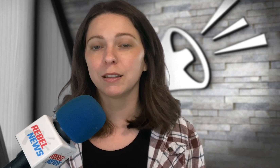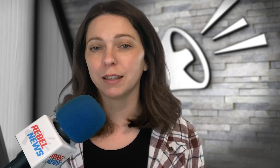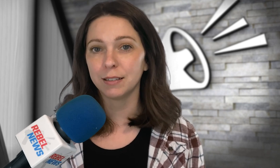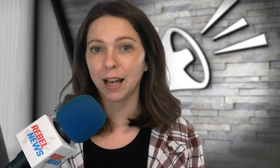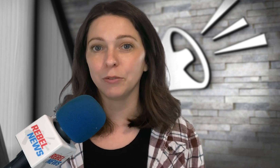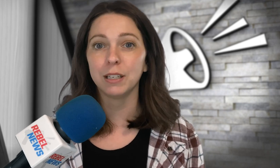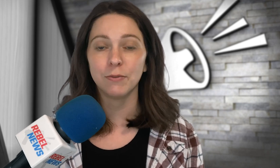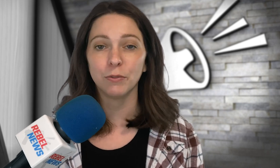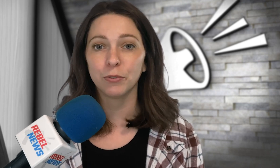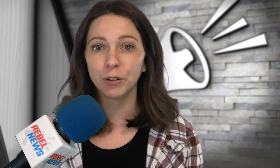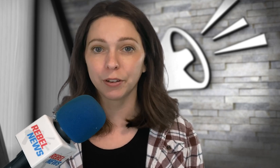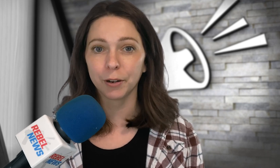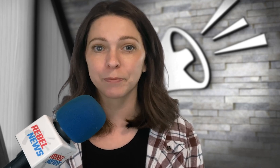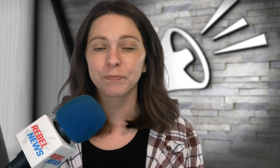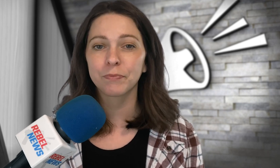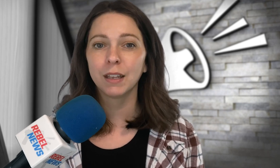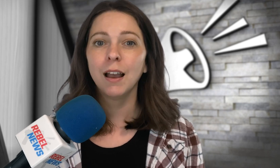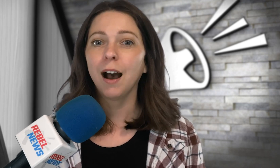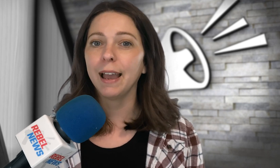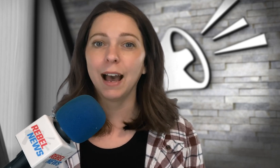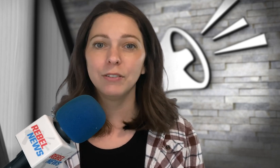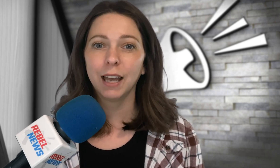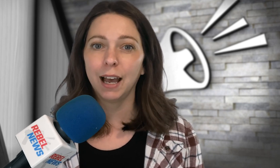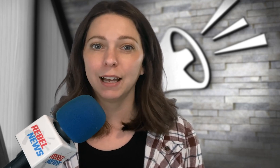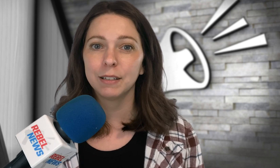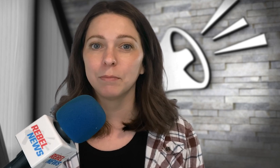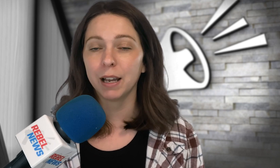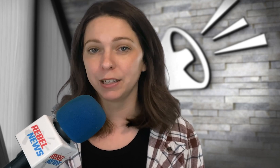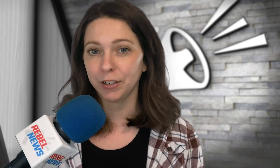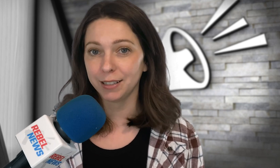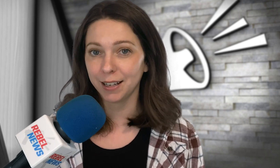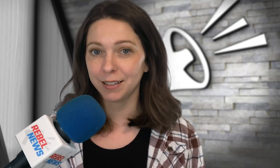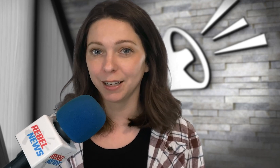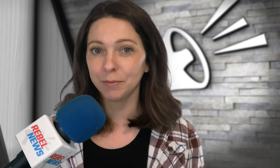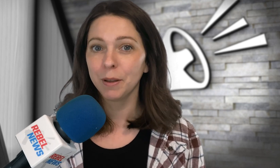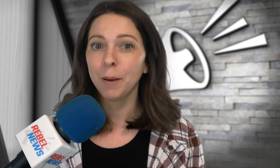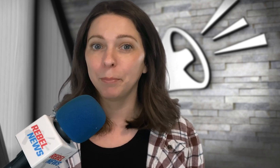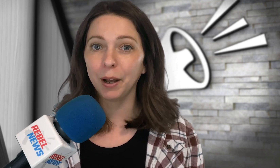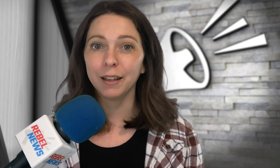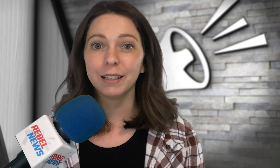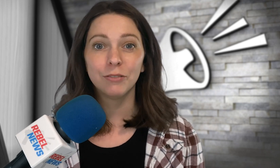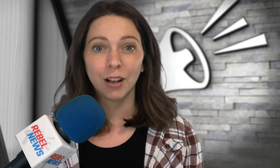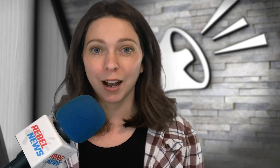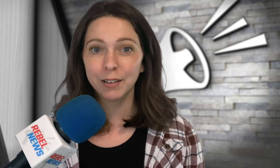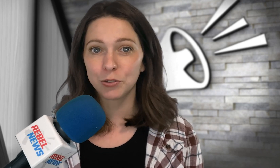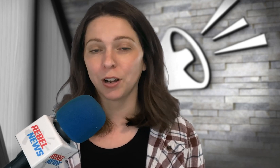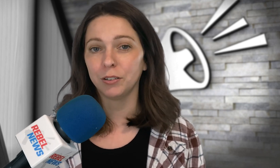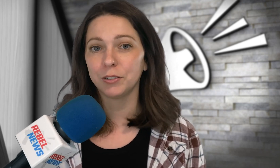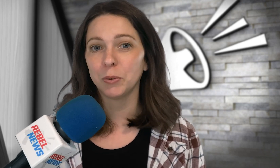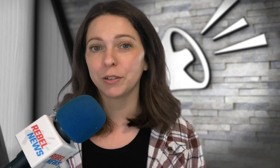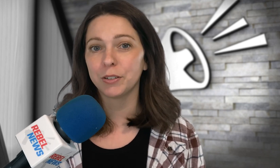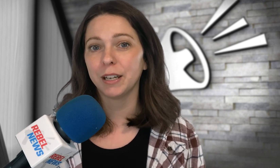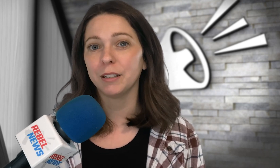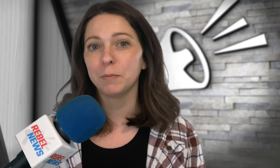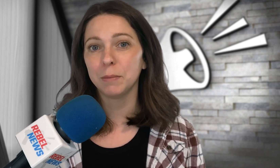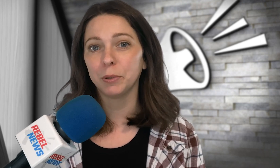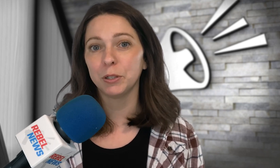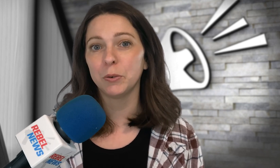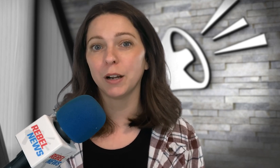the sound even further. I haven't had my hearing tested, but even I struggle to understand people who are